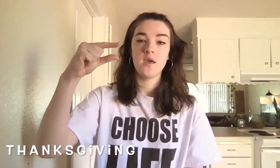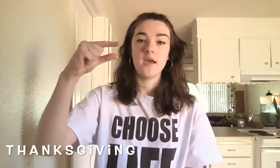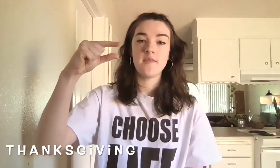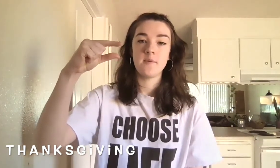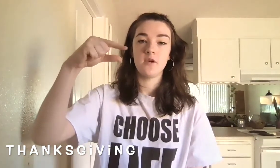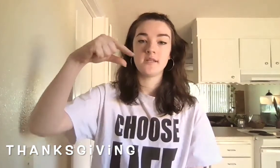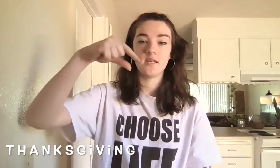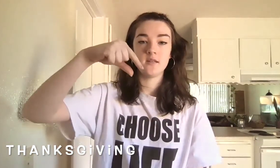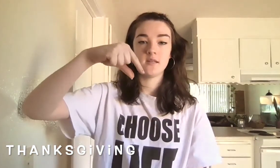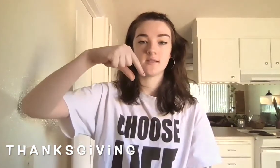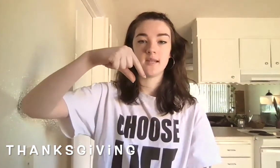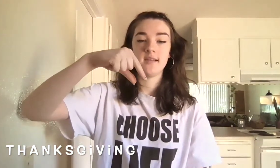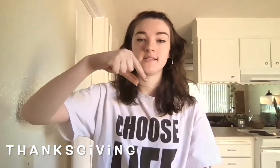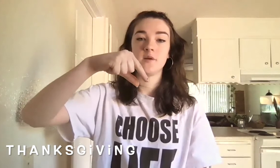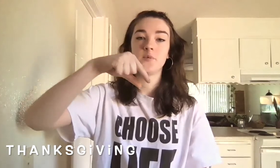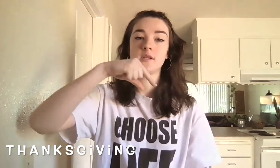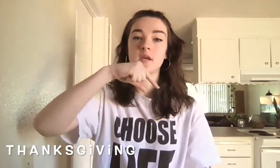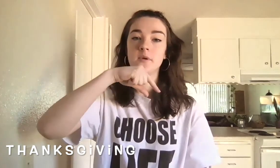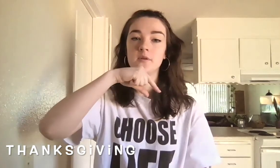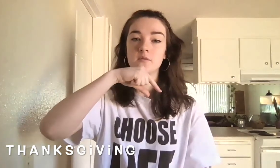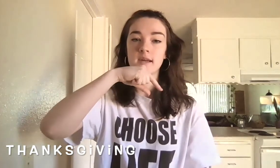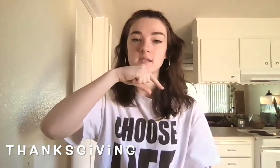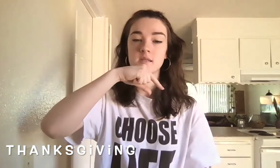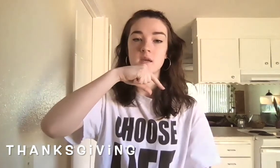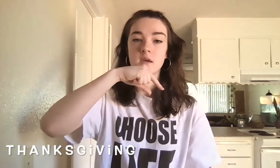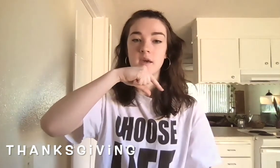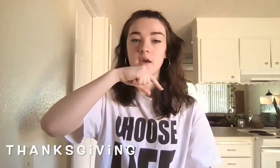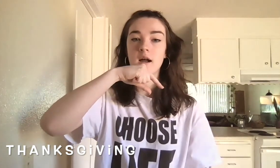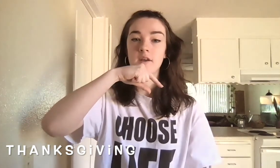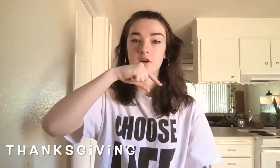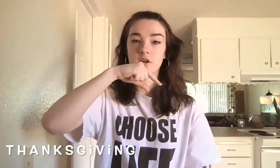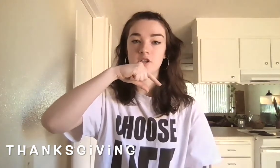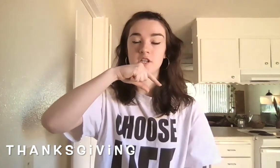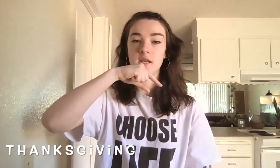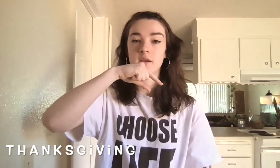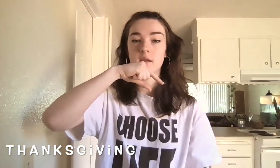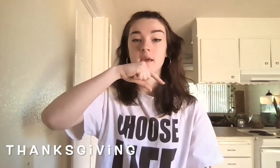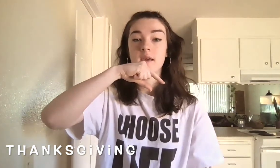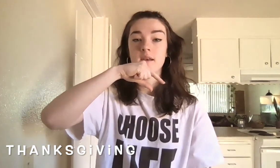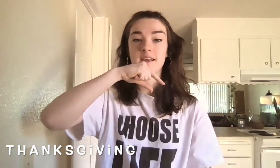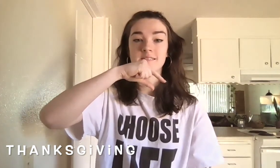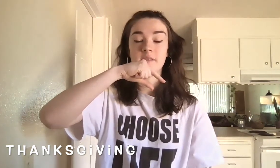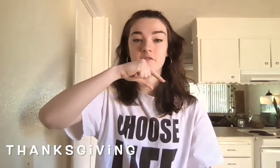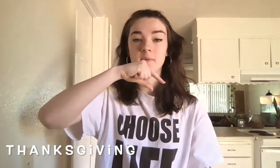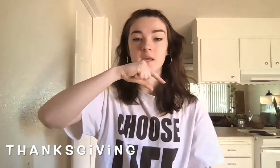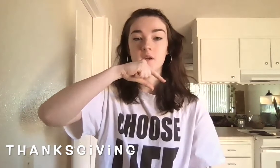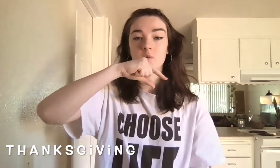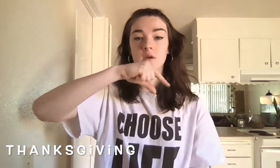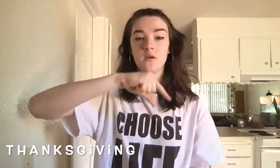and then we're going to tilt this slightly downwards and we're going to rest our hand on our chin. Nice, and then from here we are going to bring